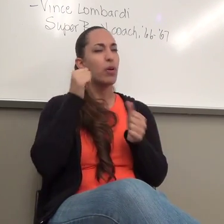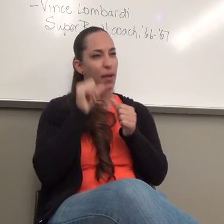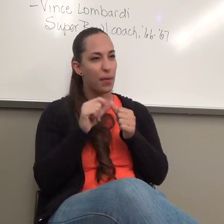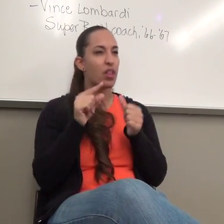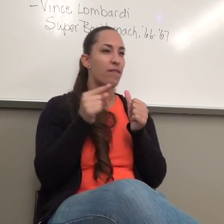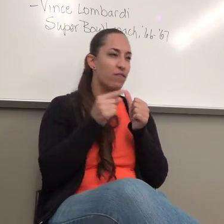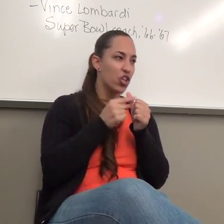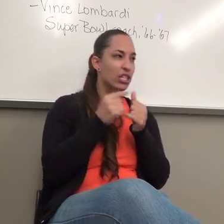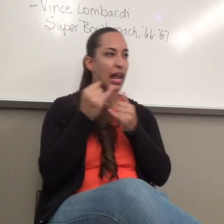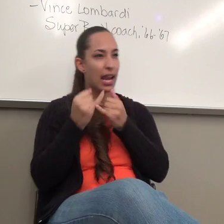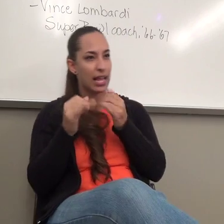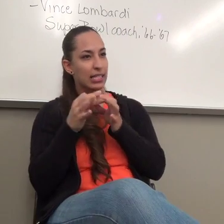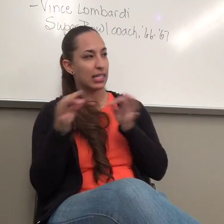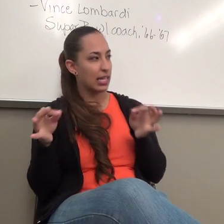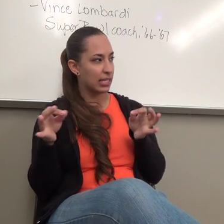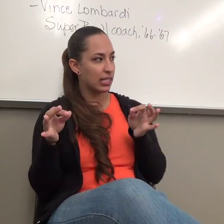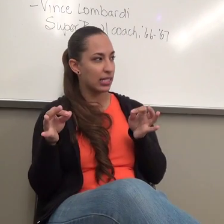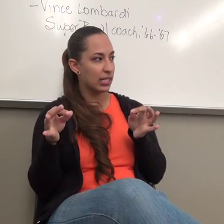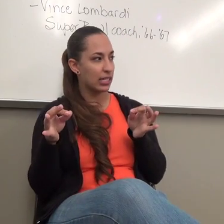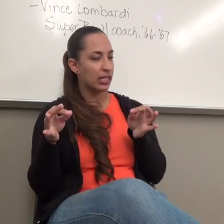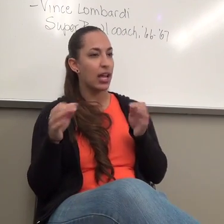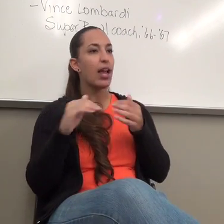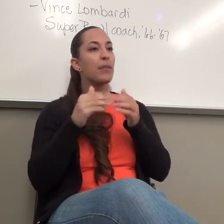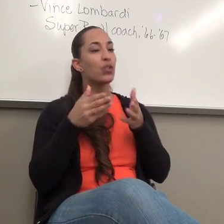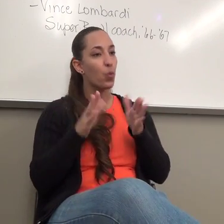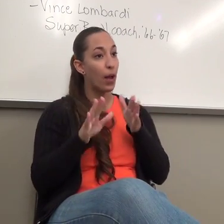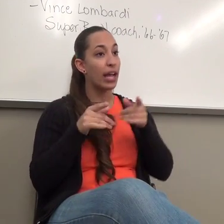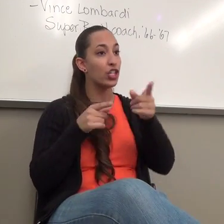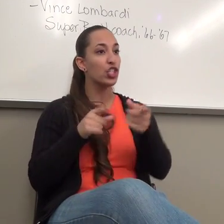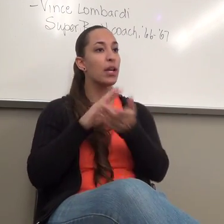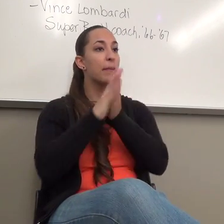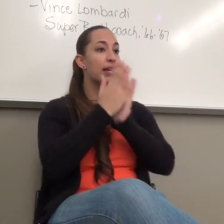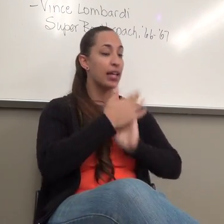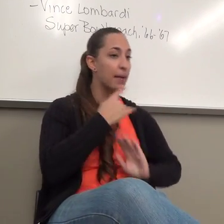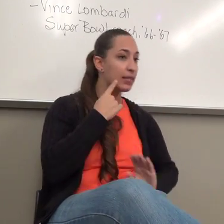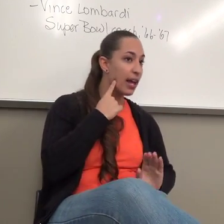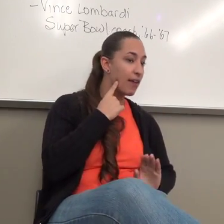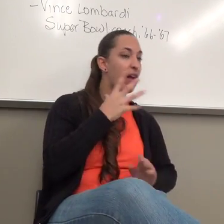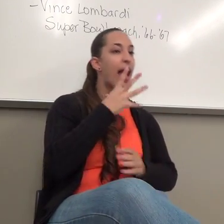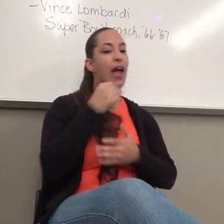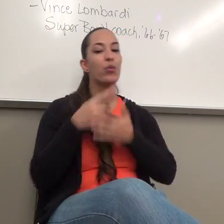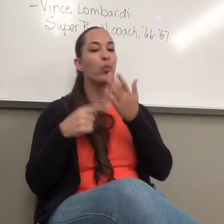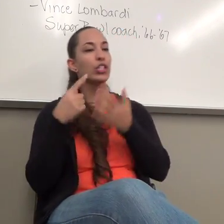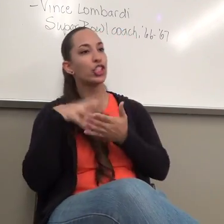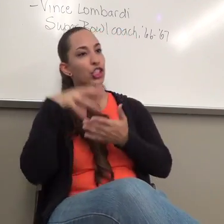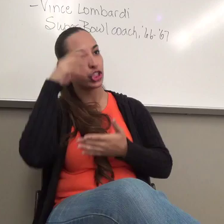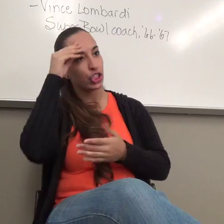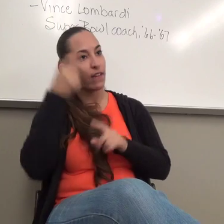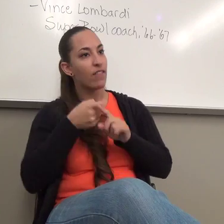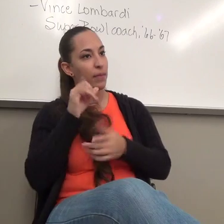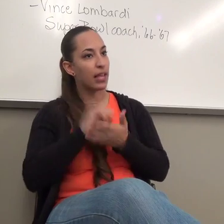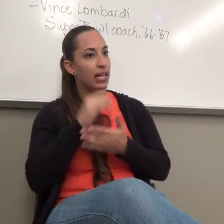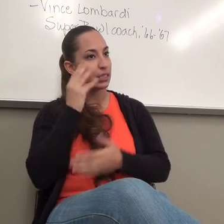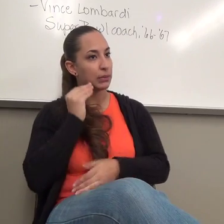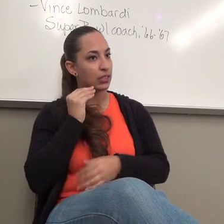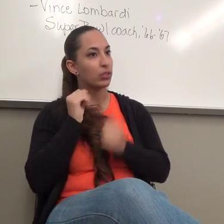sentence? Yeah, it was how the way she became deaf and what she has learned from that experience with her family.